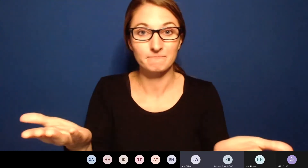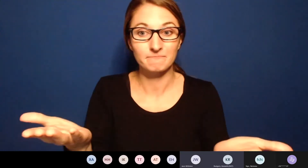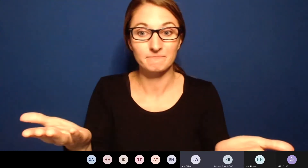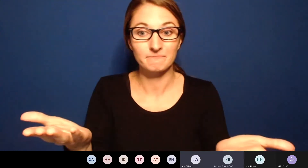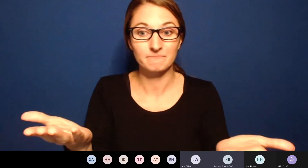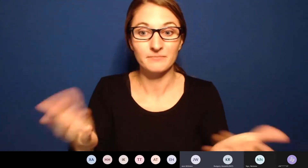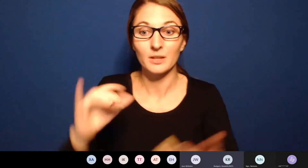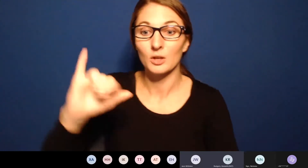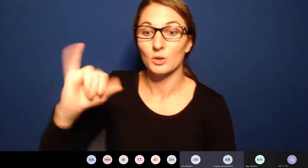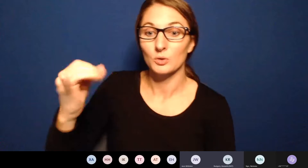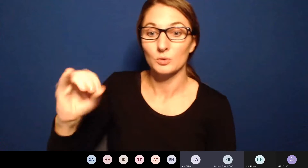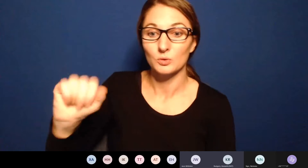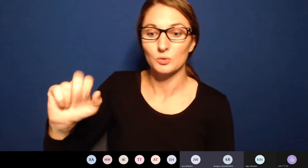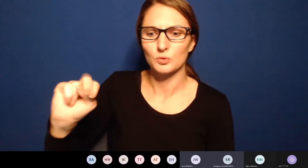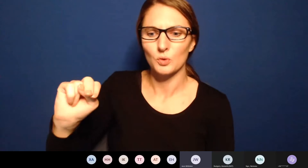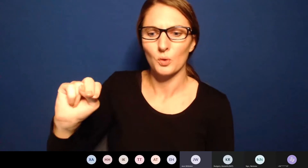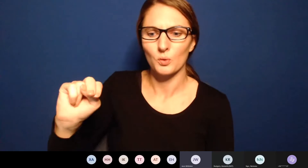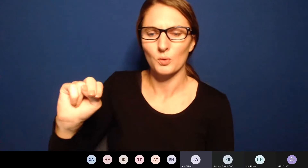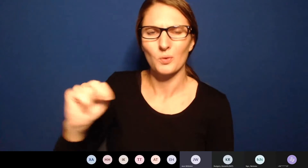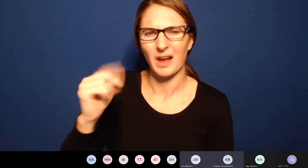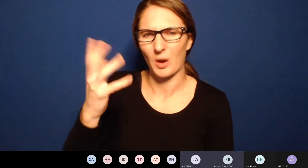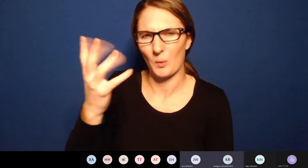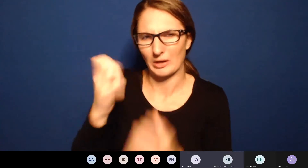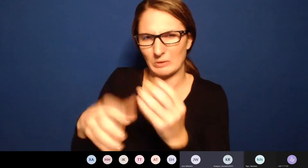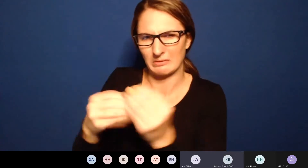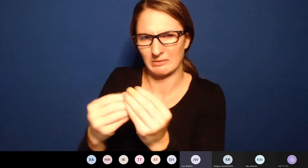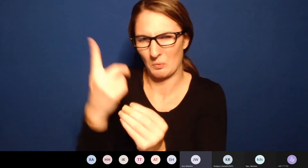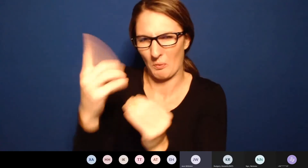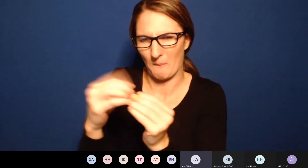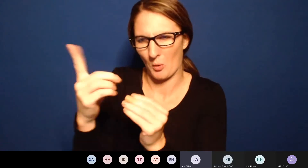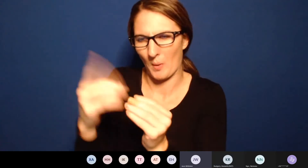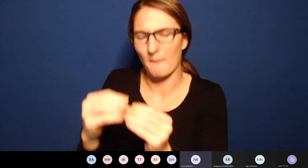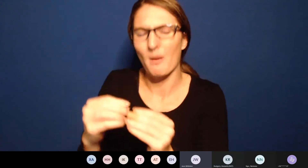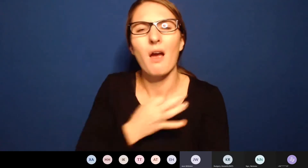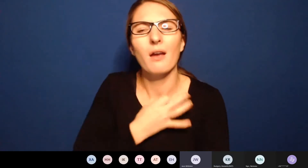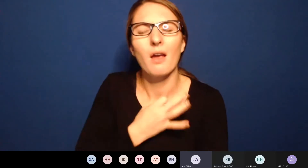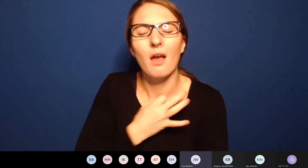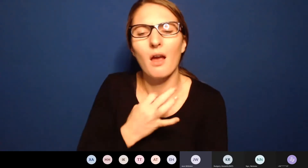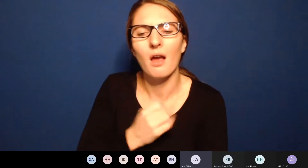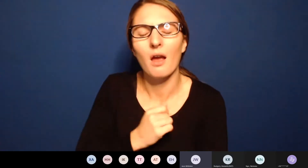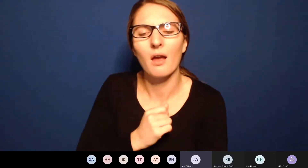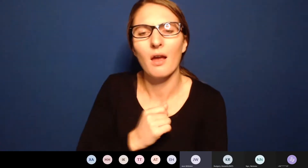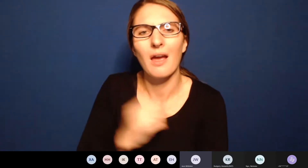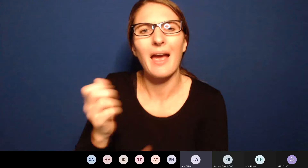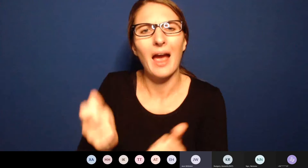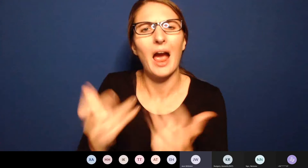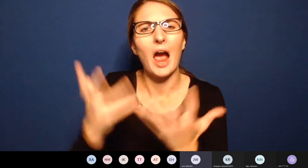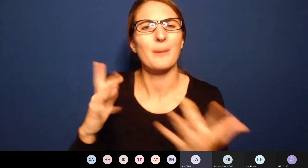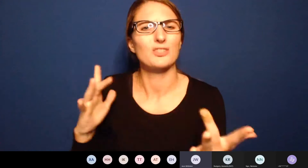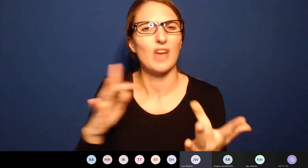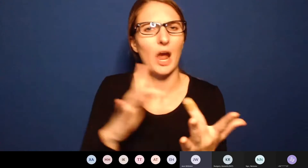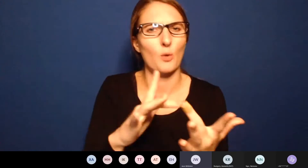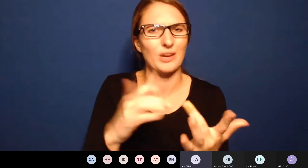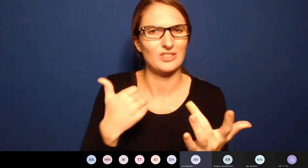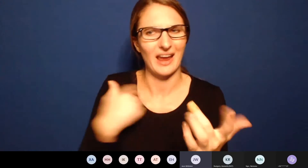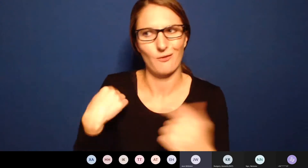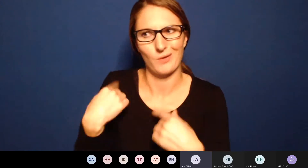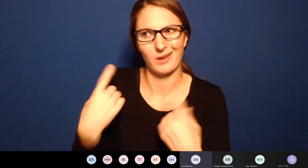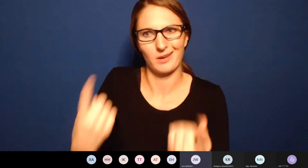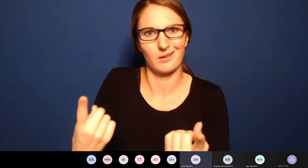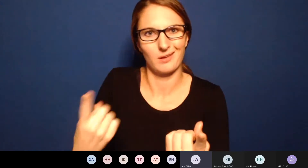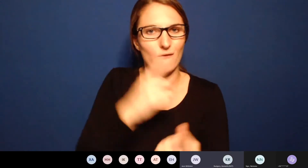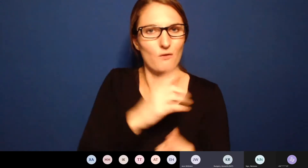Ken, it's Joan one more last time here. Yeah. How much outreach have we done to council